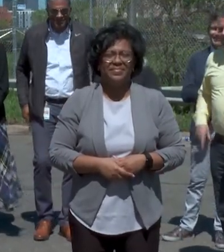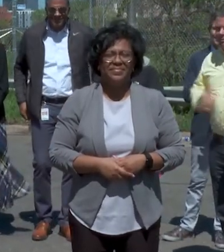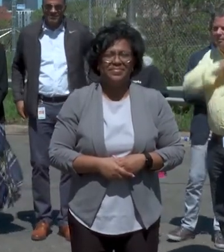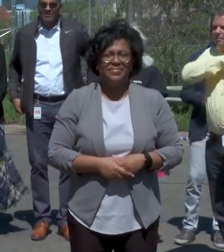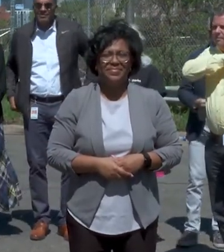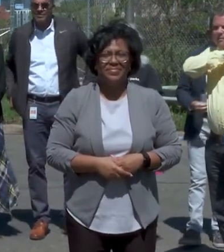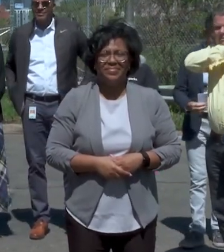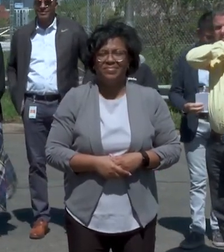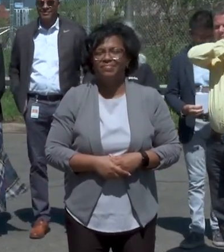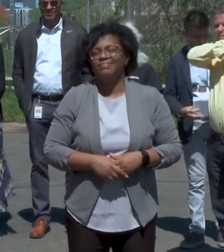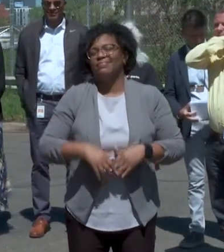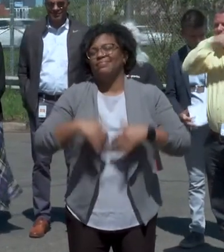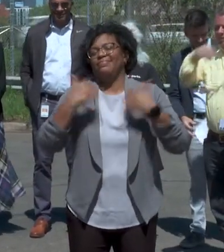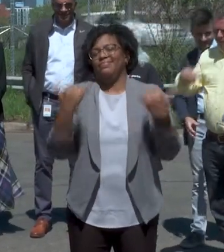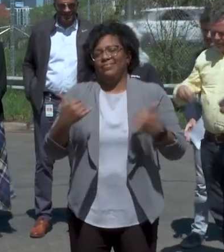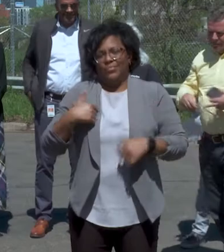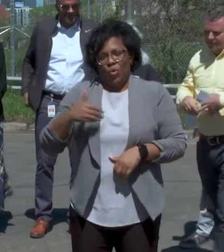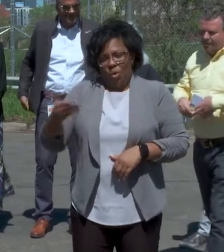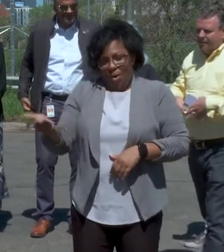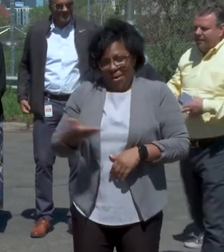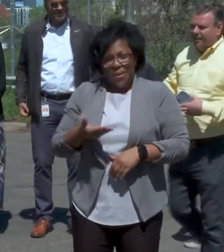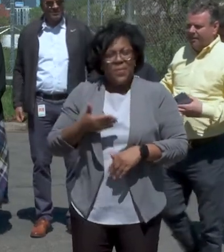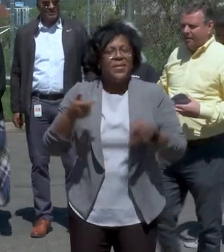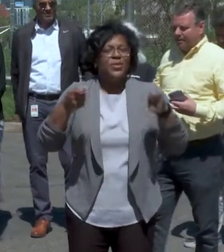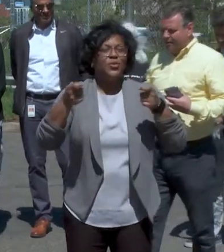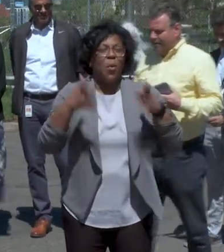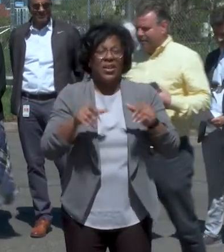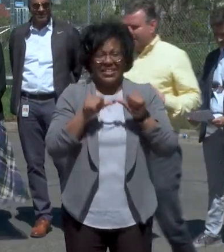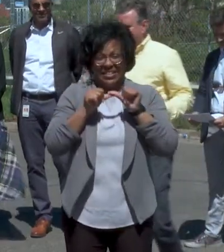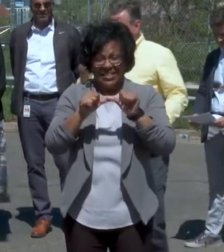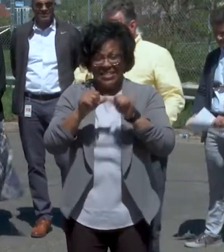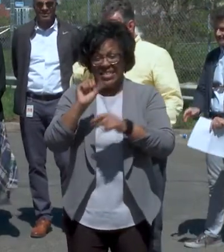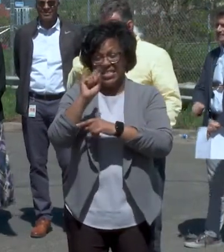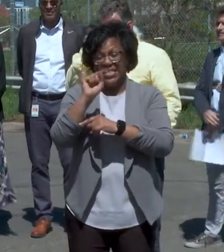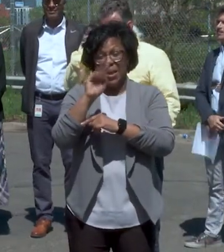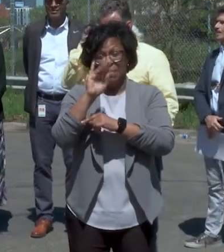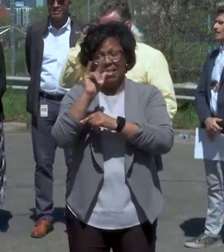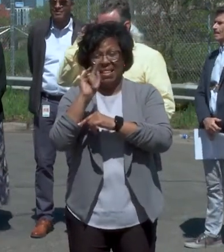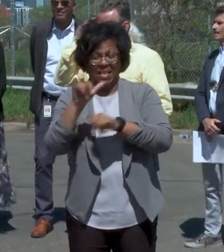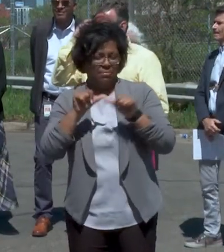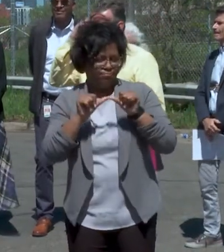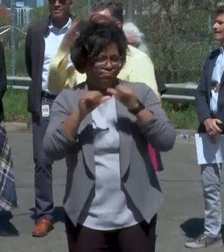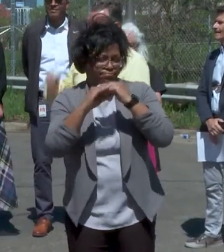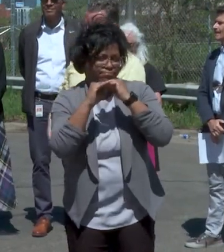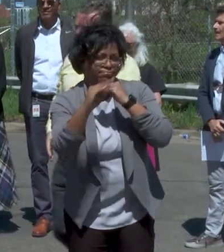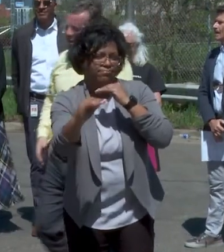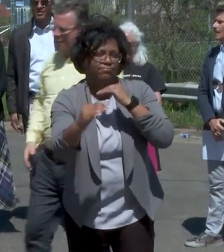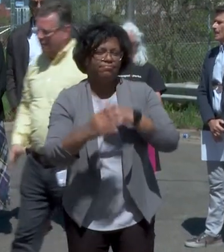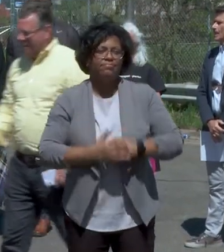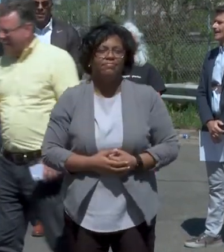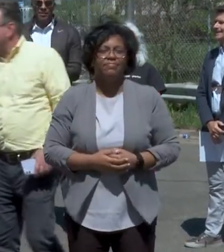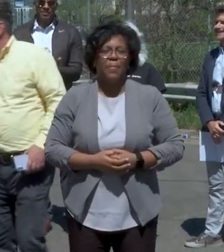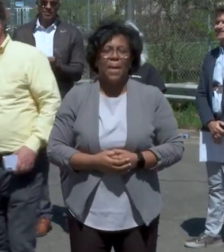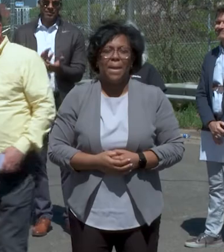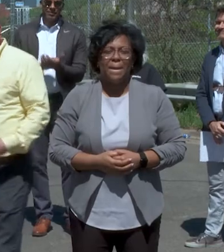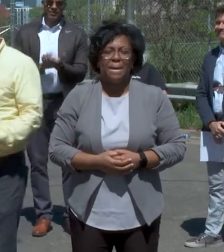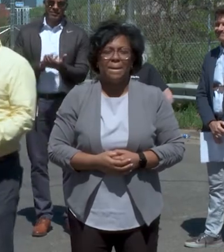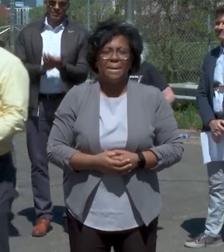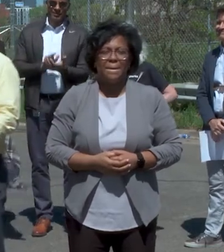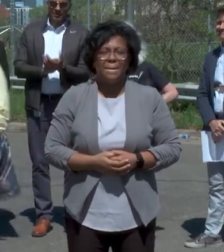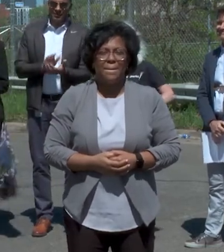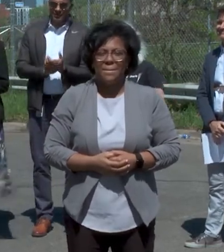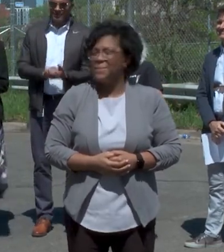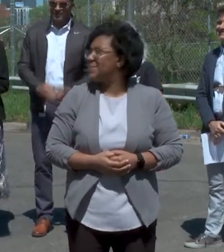Now I'd like to invite up our Director of Sustainability, Kim Havey, who's been helping out a whole lot with implementation here. Thank you very much. Thank you.